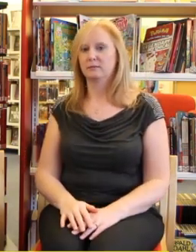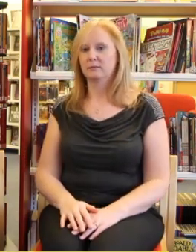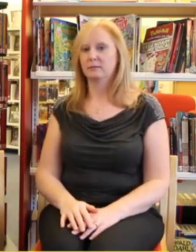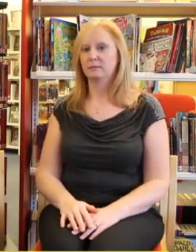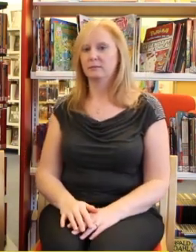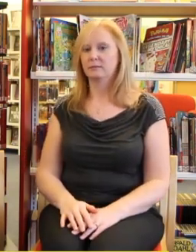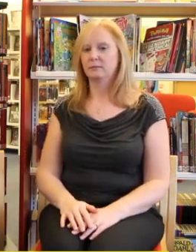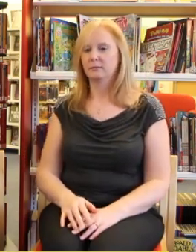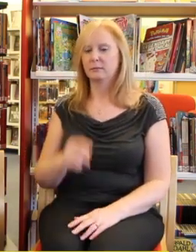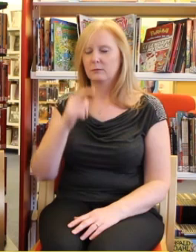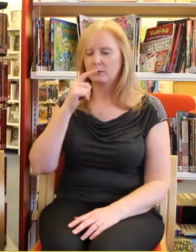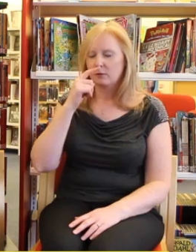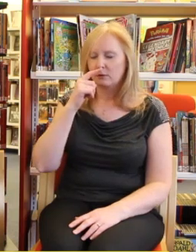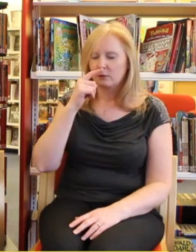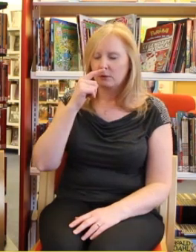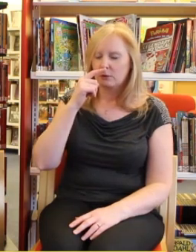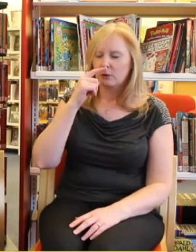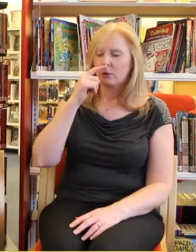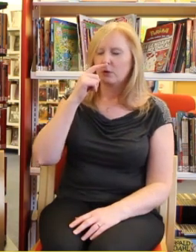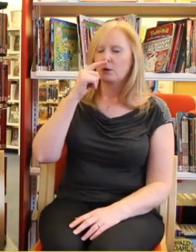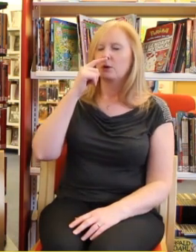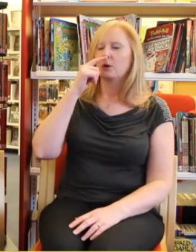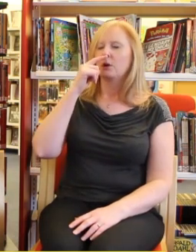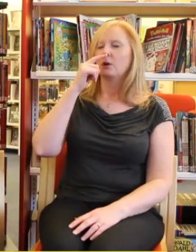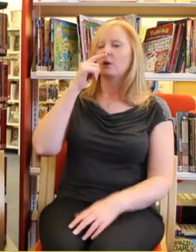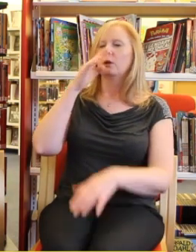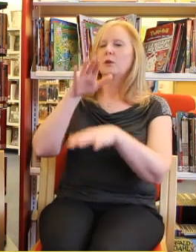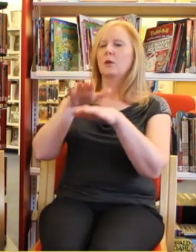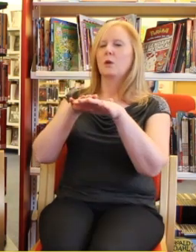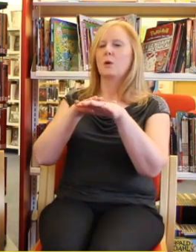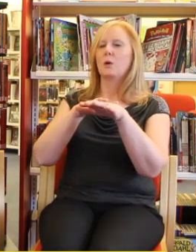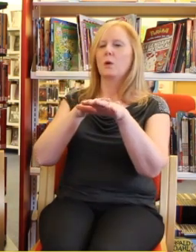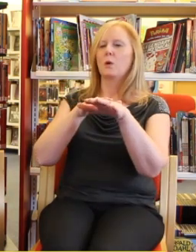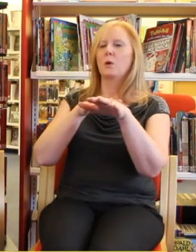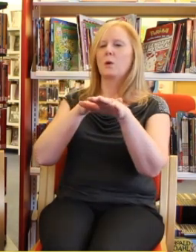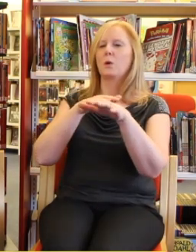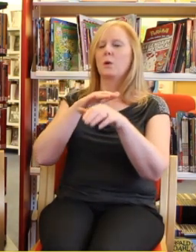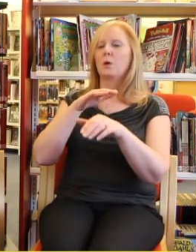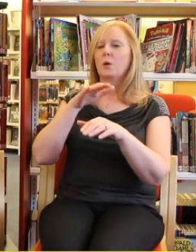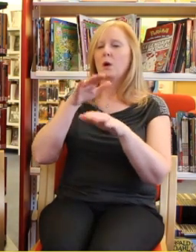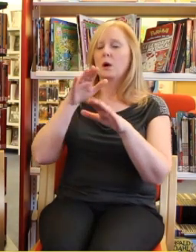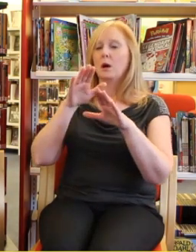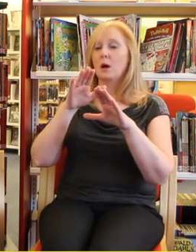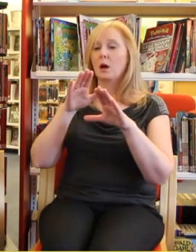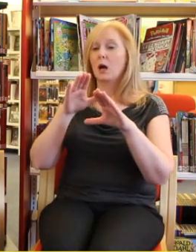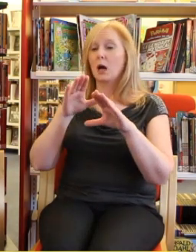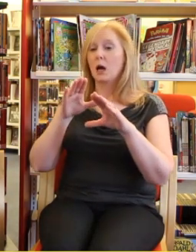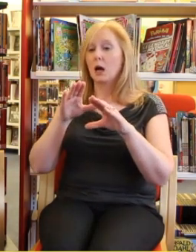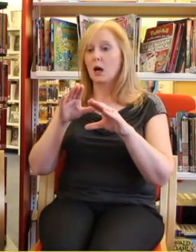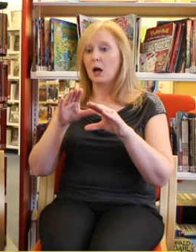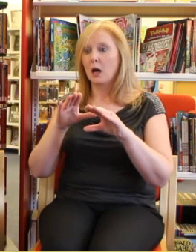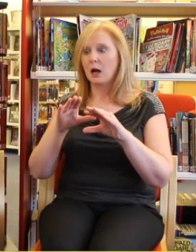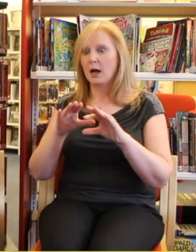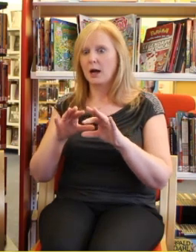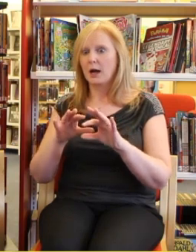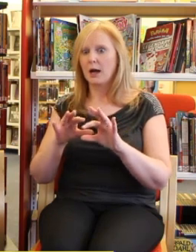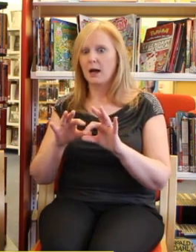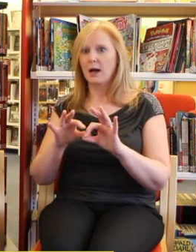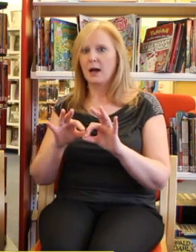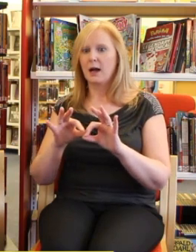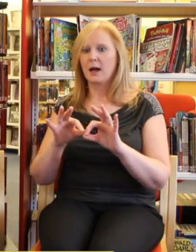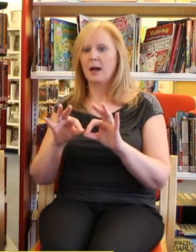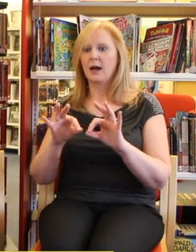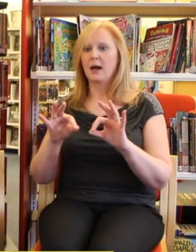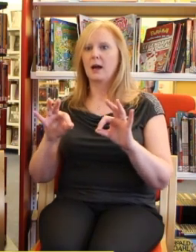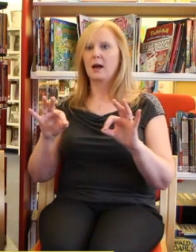The snoring slowed up and then it died down. At long last some silence